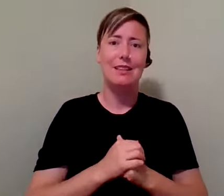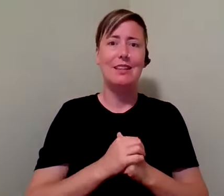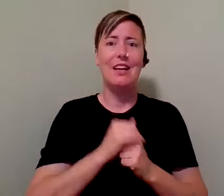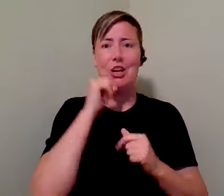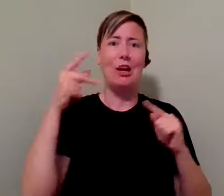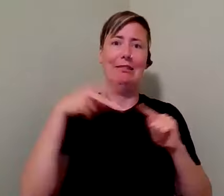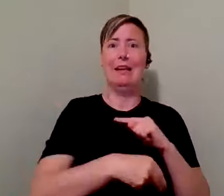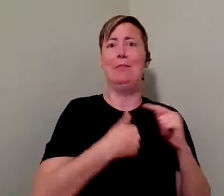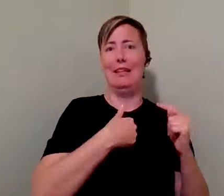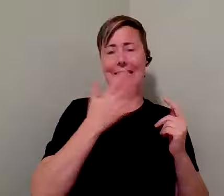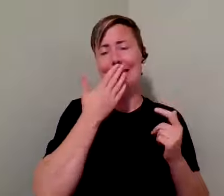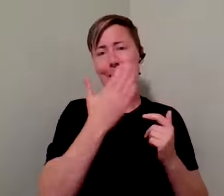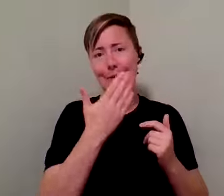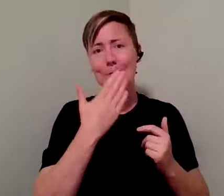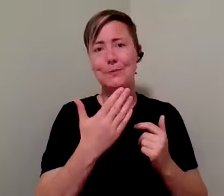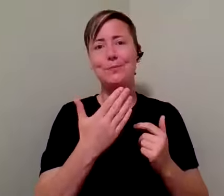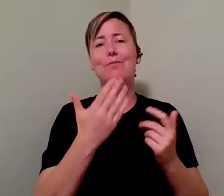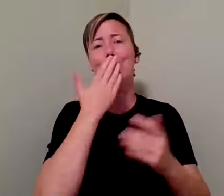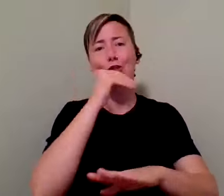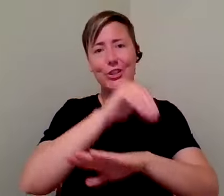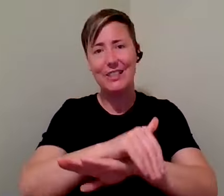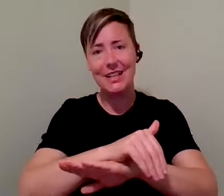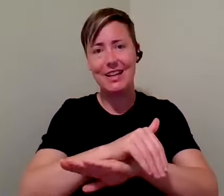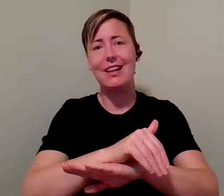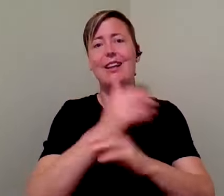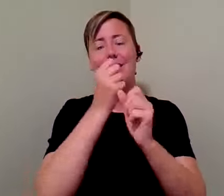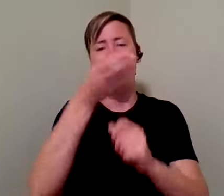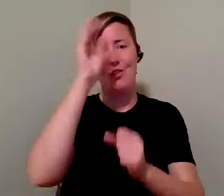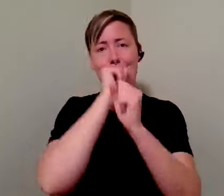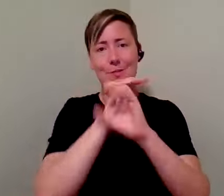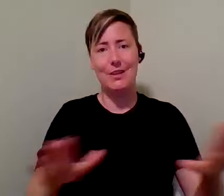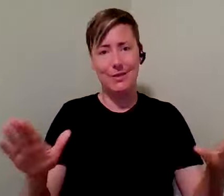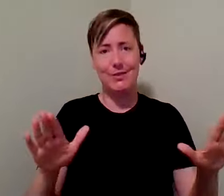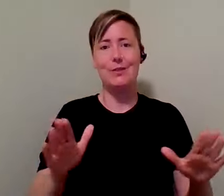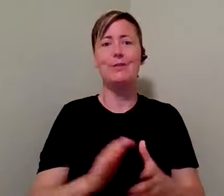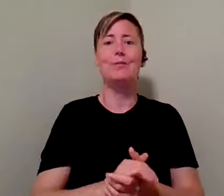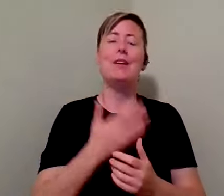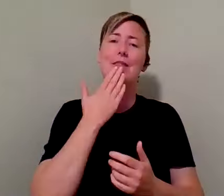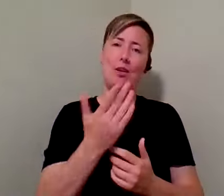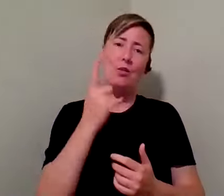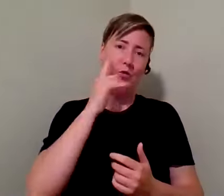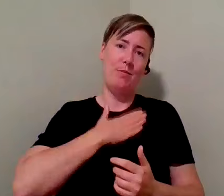you, and good night to all of you, and God bless you. Thank you for my sobriety. Thank you, Roy.